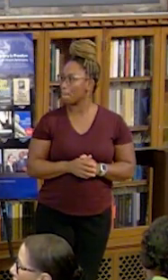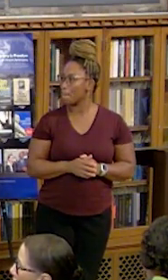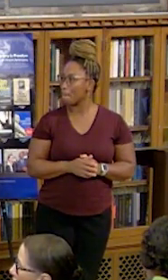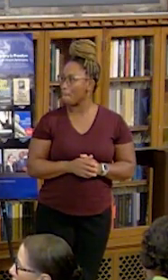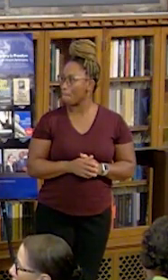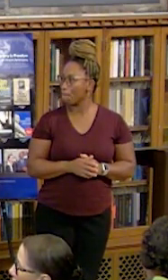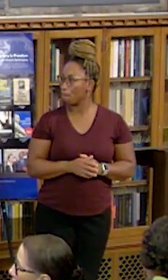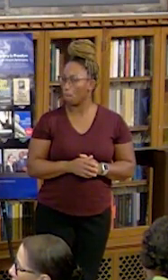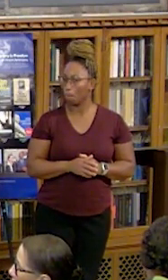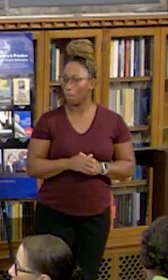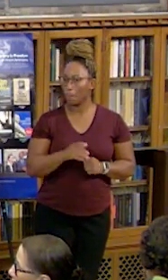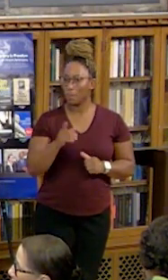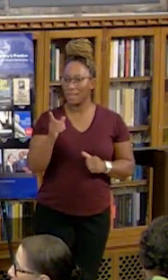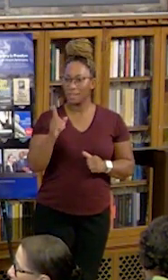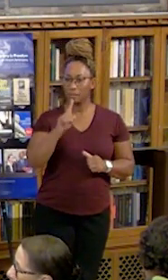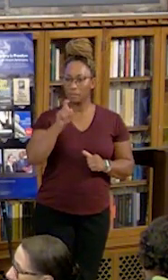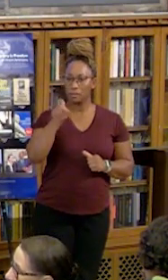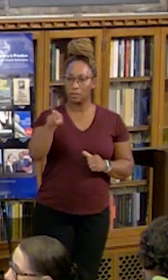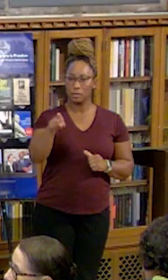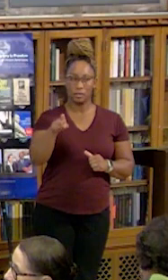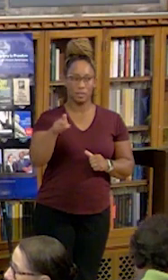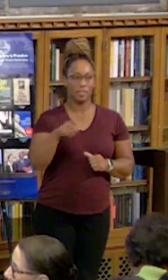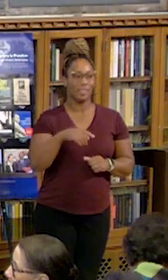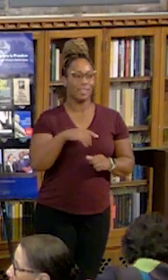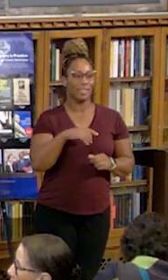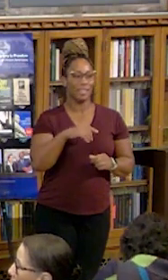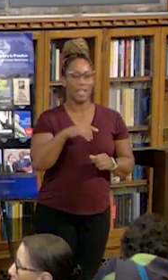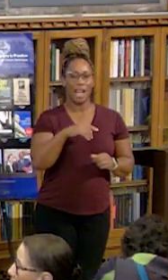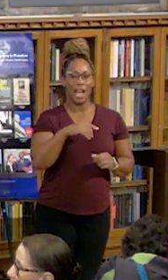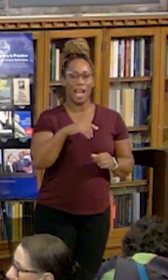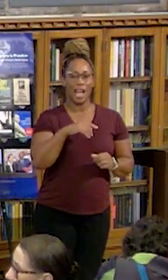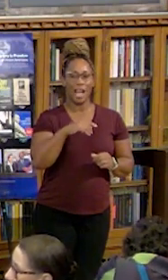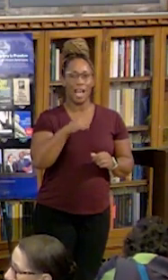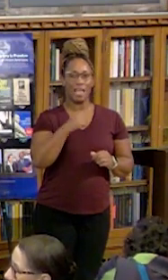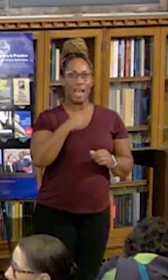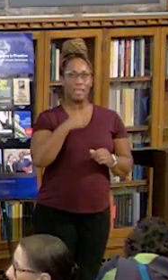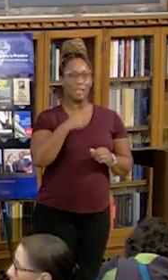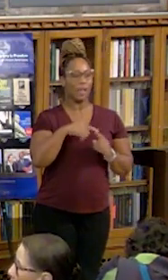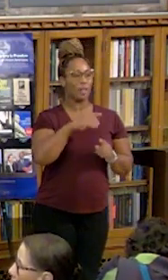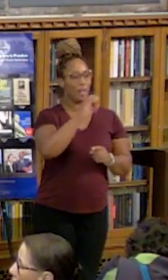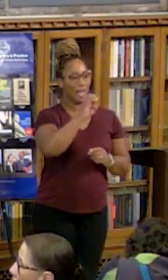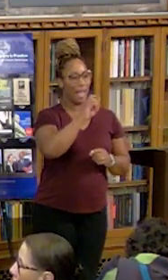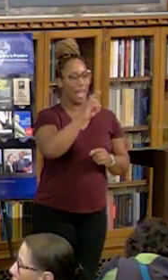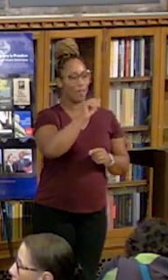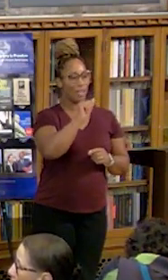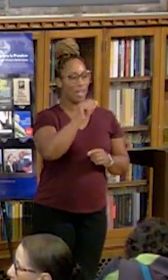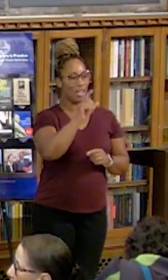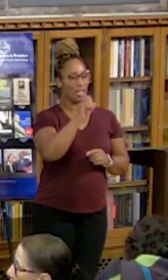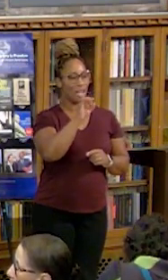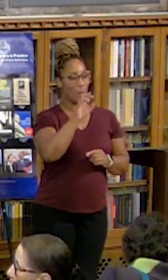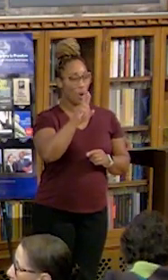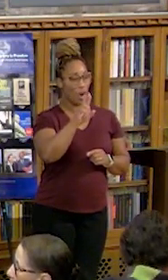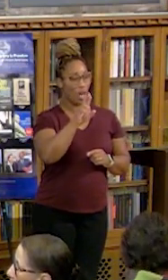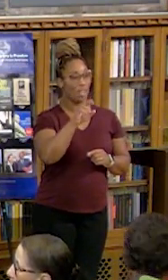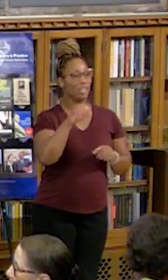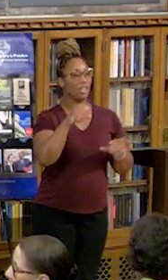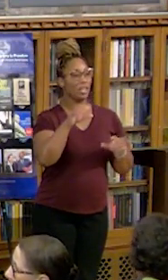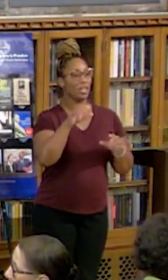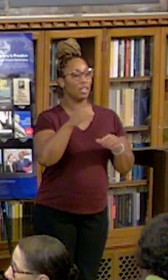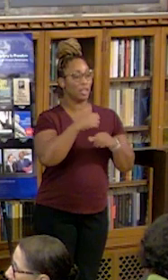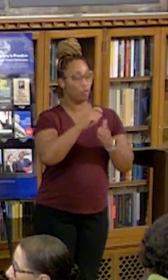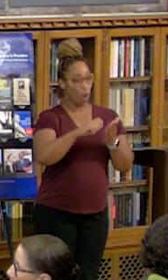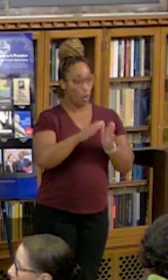I put you on the spot for yeah um Erica Dunbar uh did this wonderful book